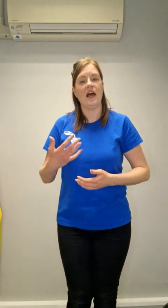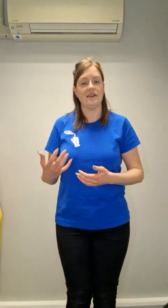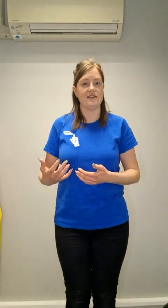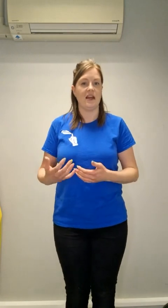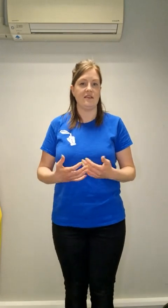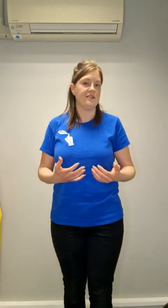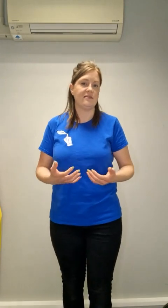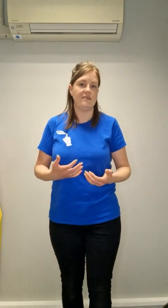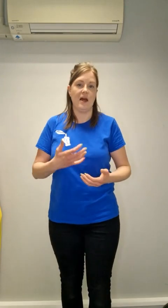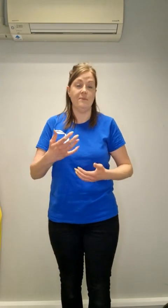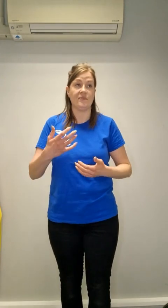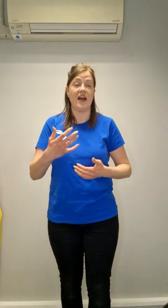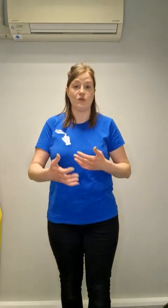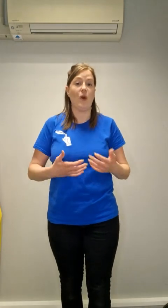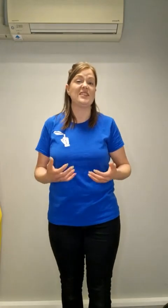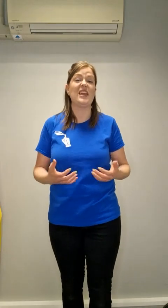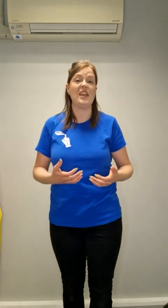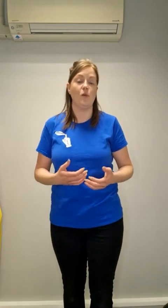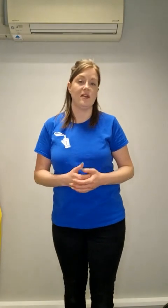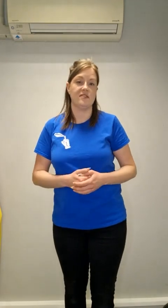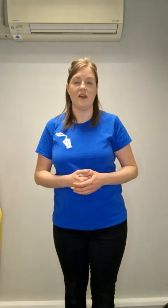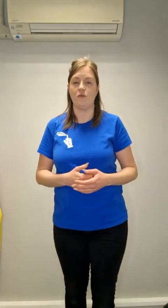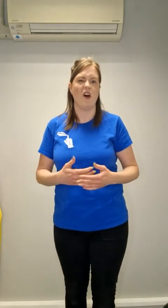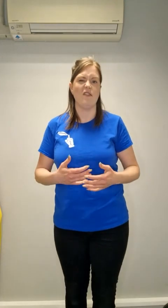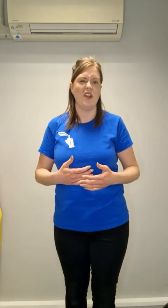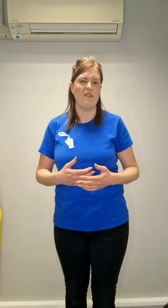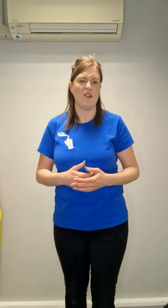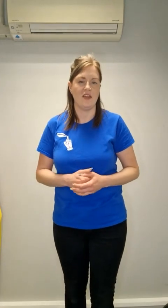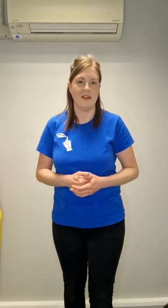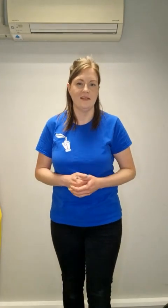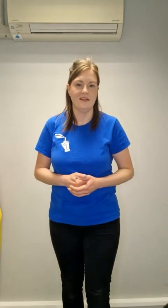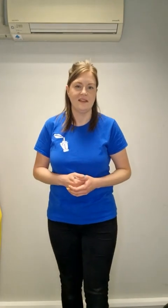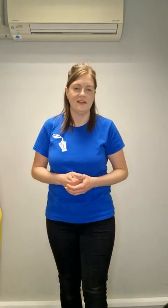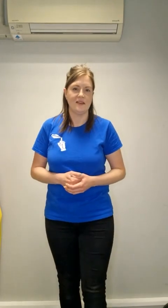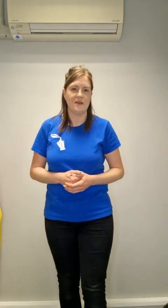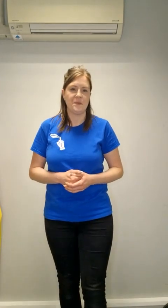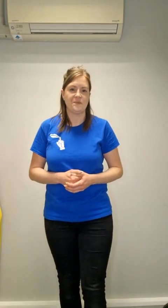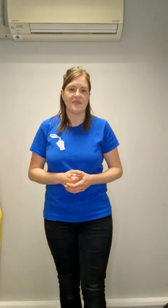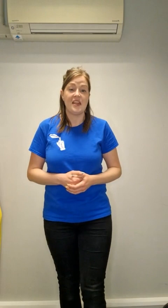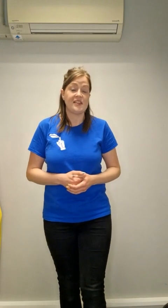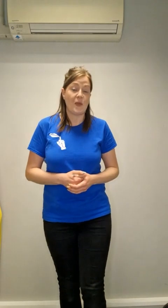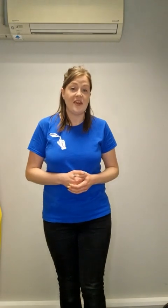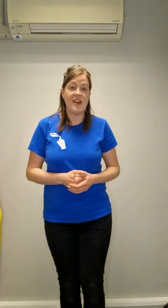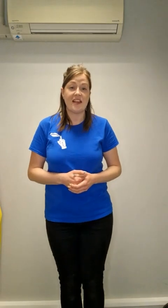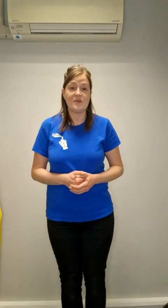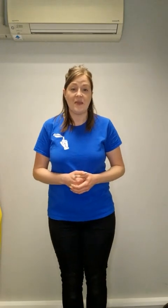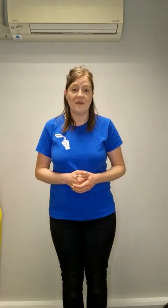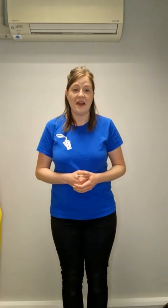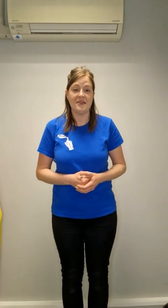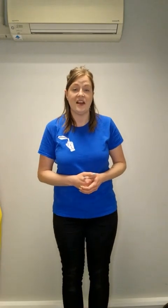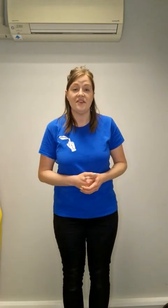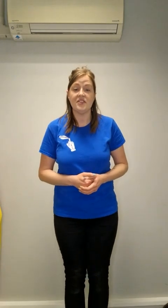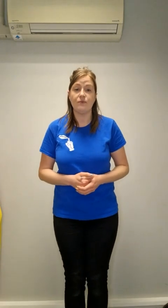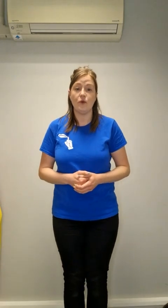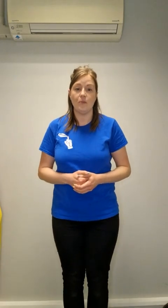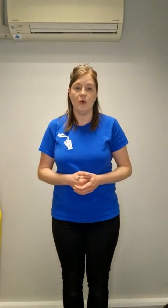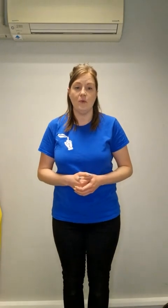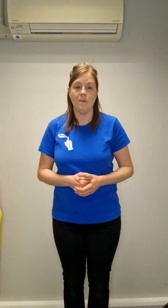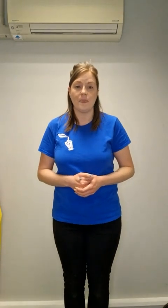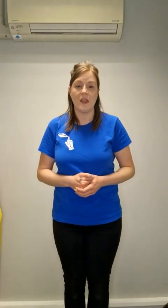and as well as keyword signing rather than everything. So the next one that we are going to learn is football. So